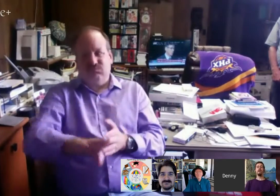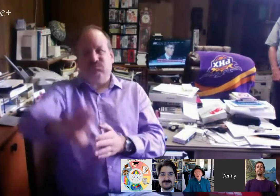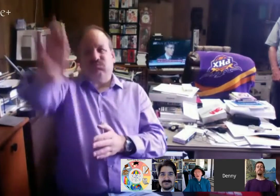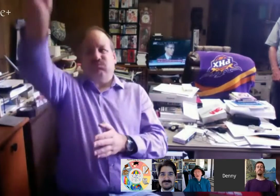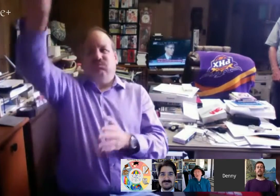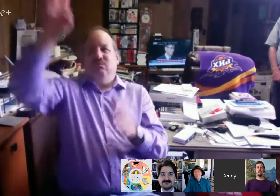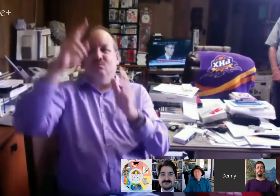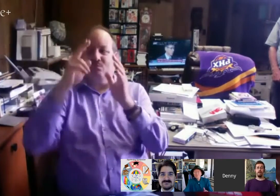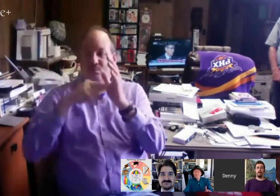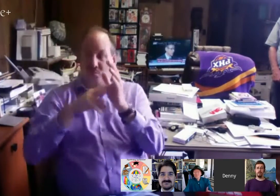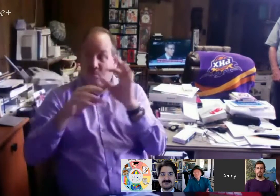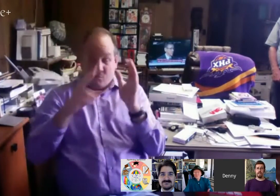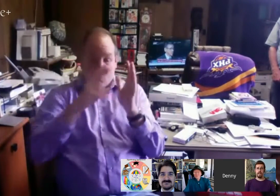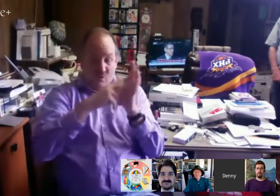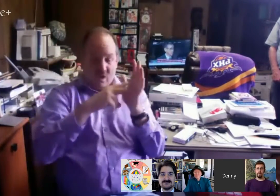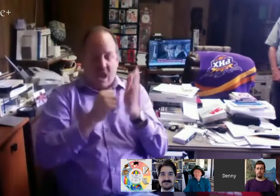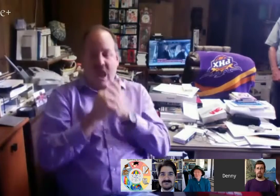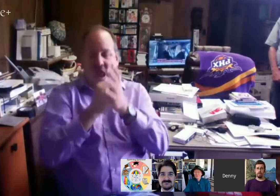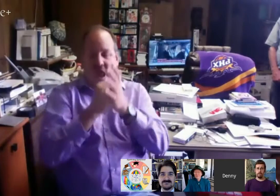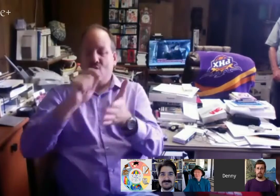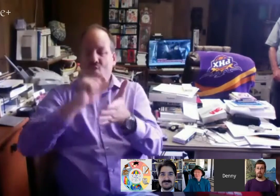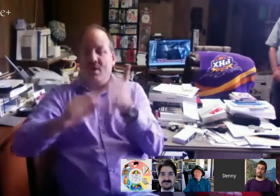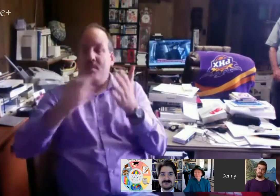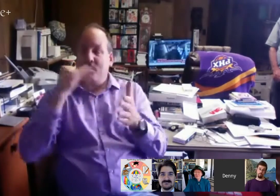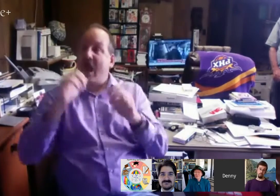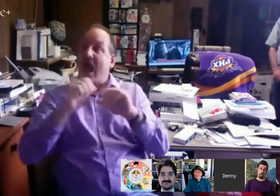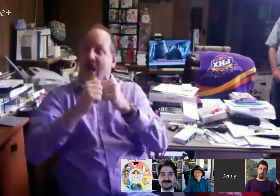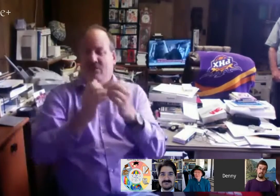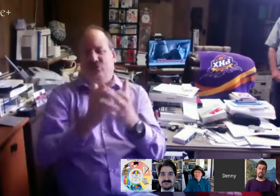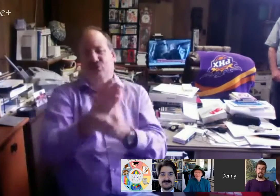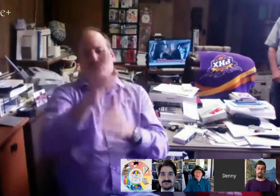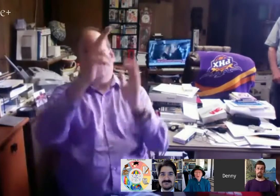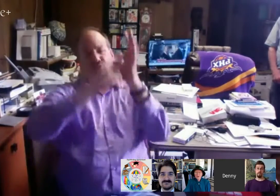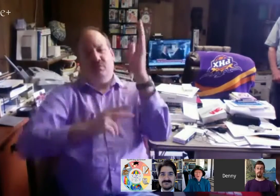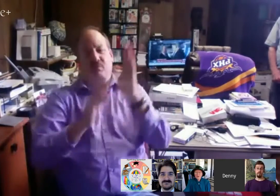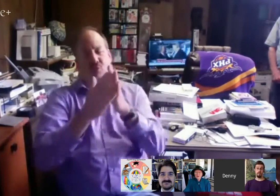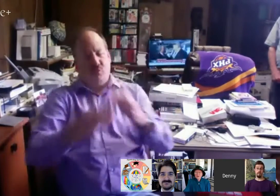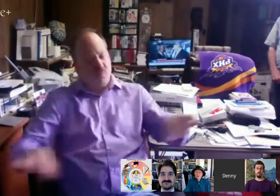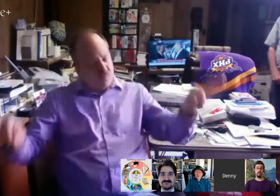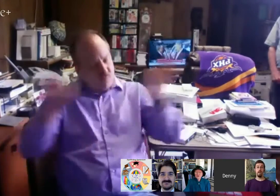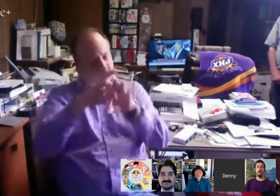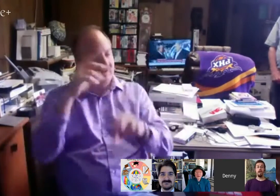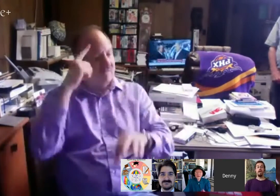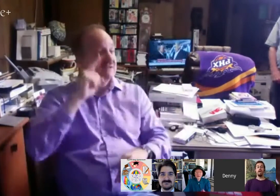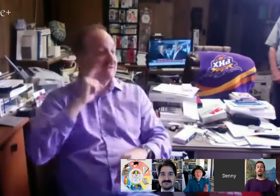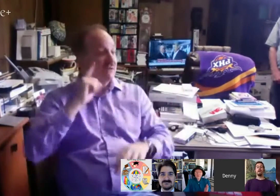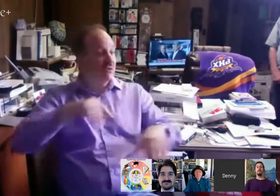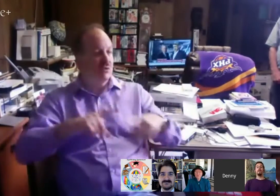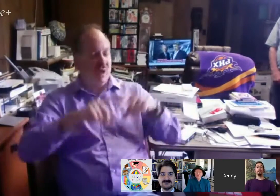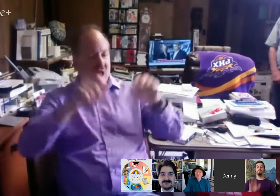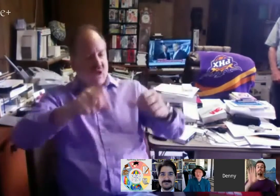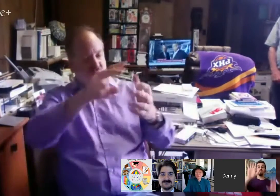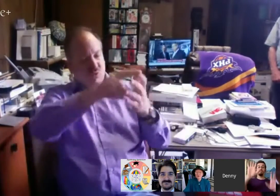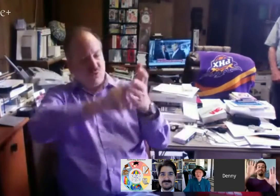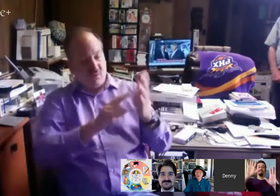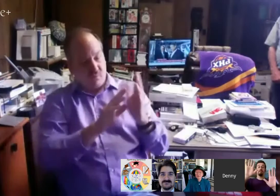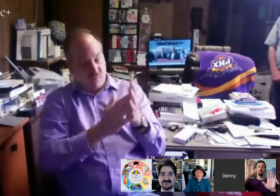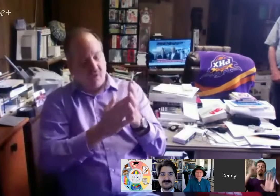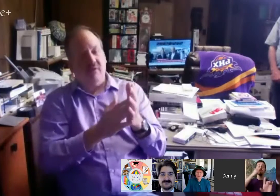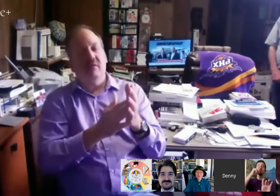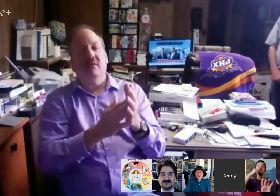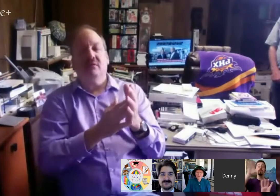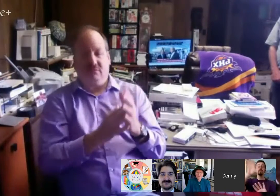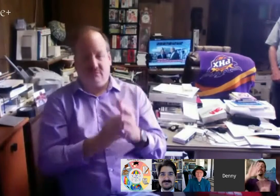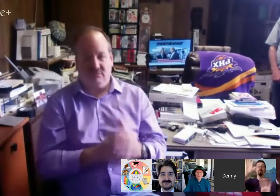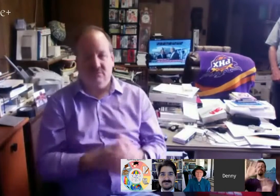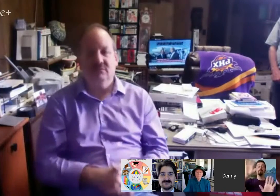meant so that I could understand my reading better and improve skills. So can I interrupt Denny? Could you try